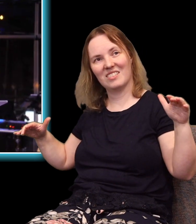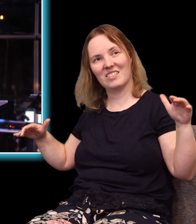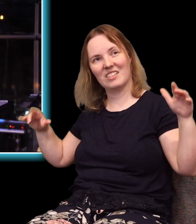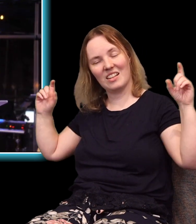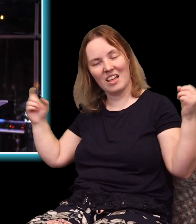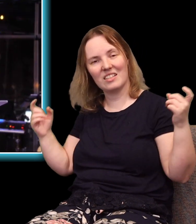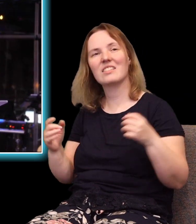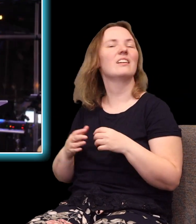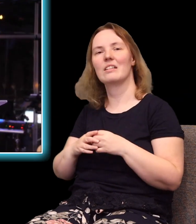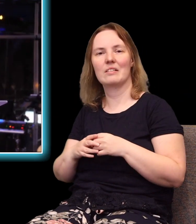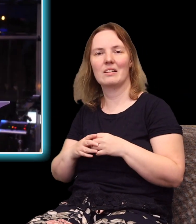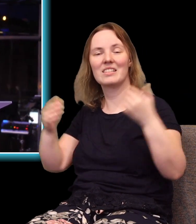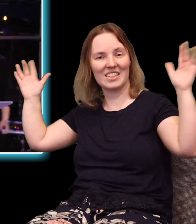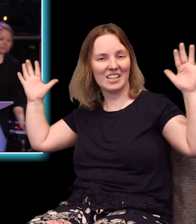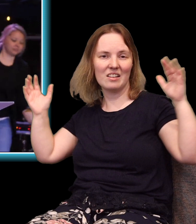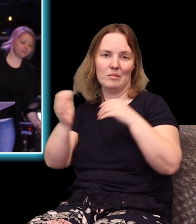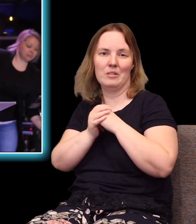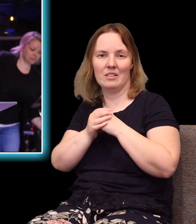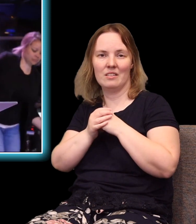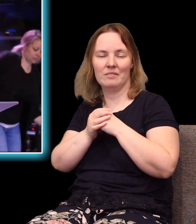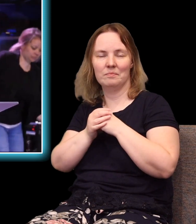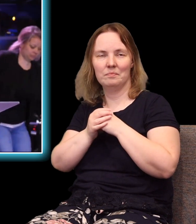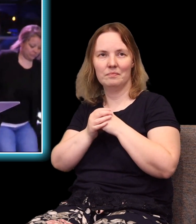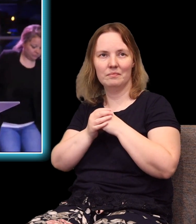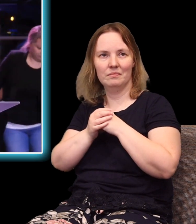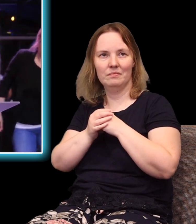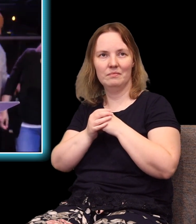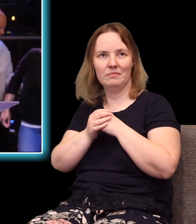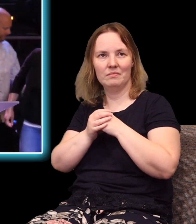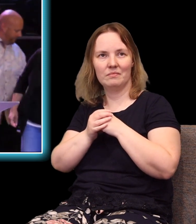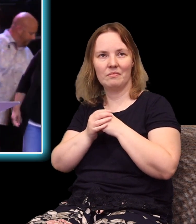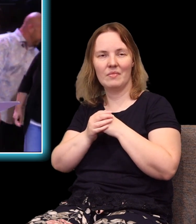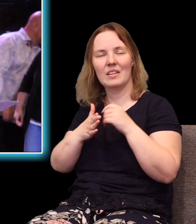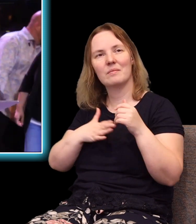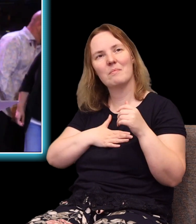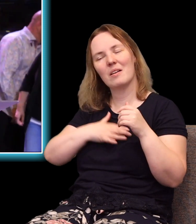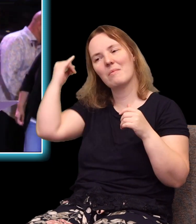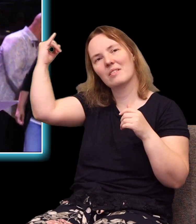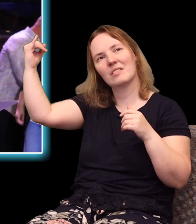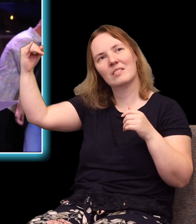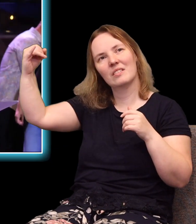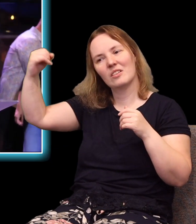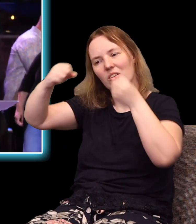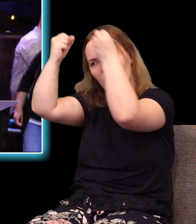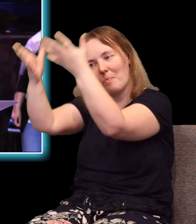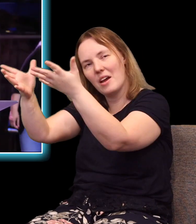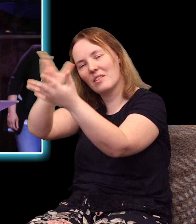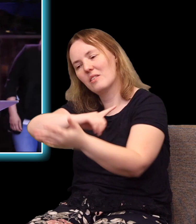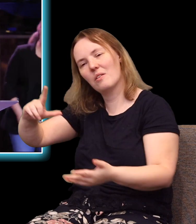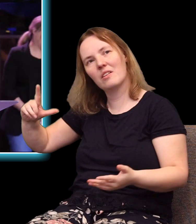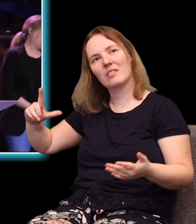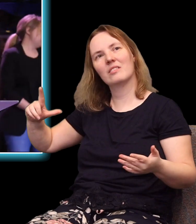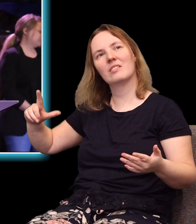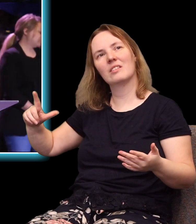No, he doesn't. I'm just teasing. I'm just trying to wake you up, okay? But I think, you know, my imagination is kind of like you